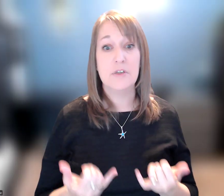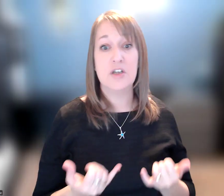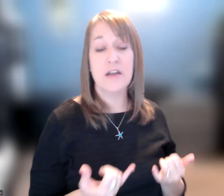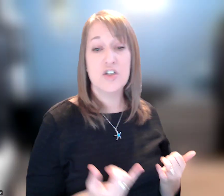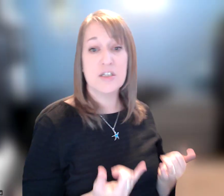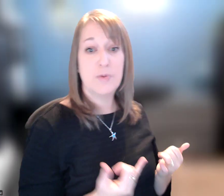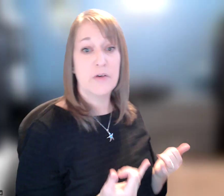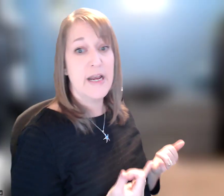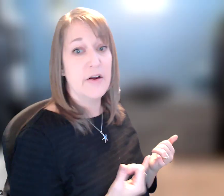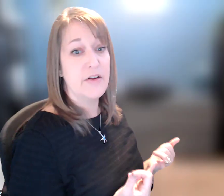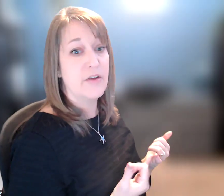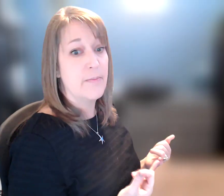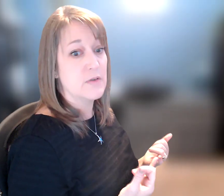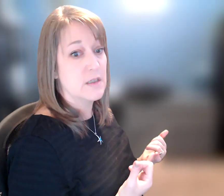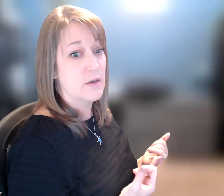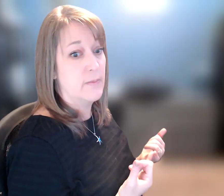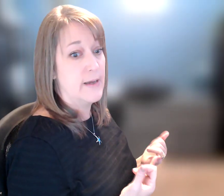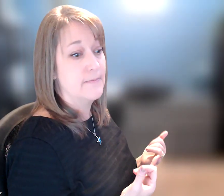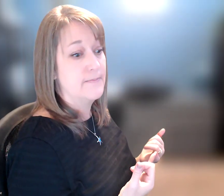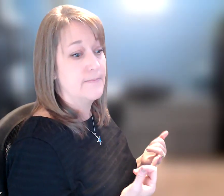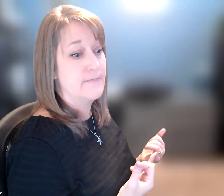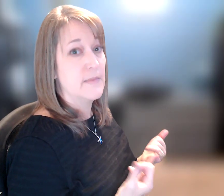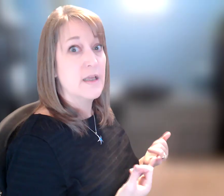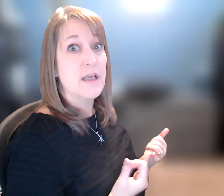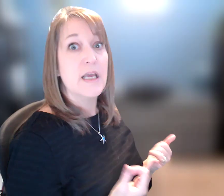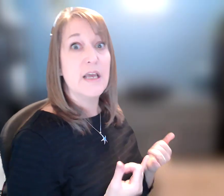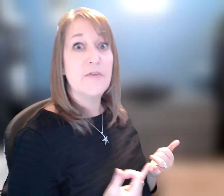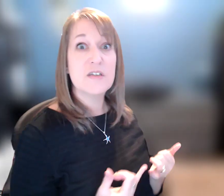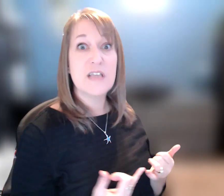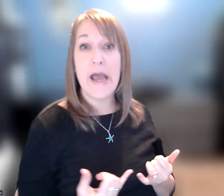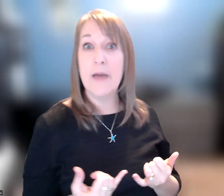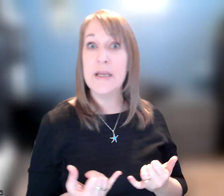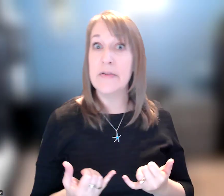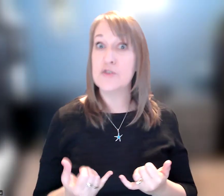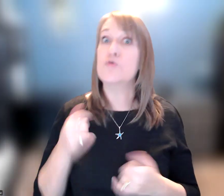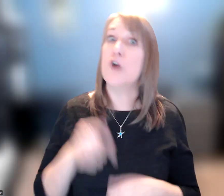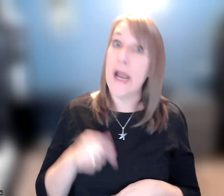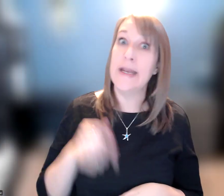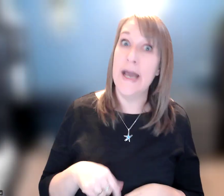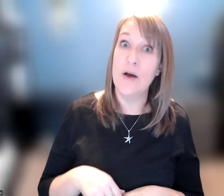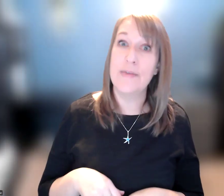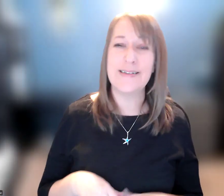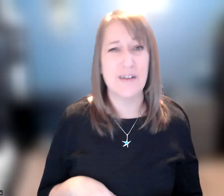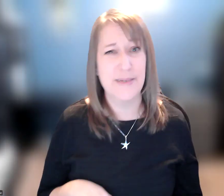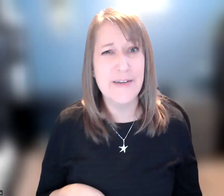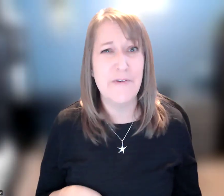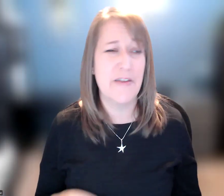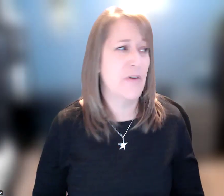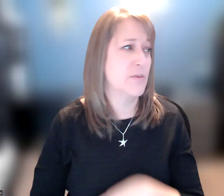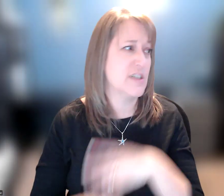kind of just put it right here and you can bounce a little bit. If you say, I'm eating lunch right now, that's a little bit different from just sort